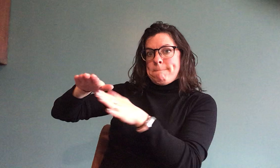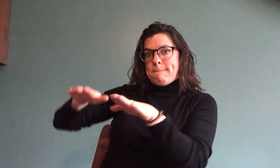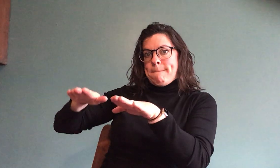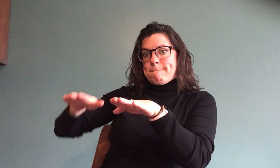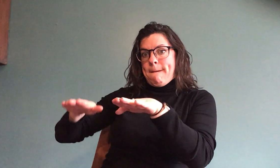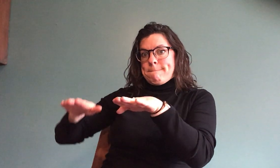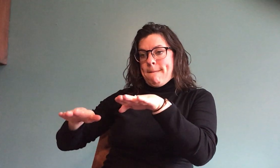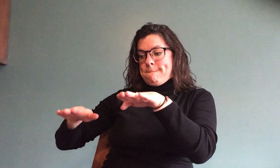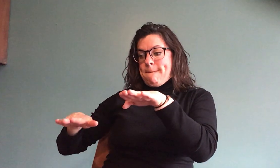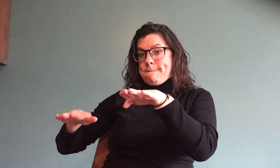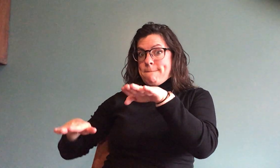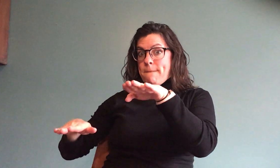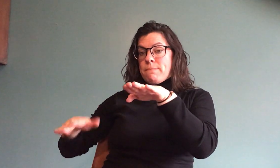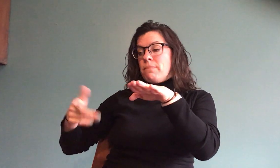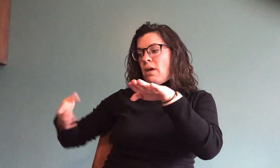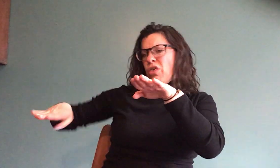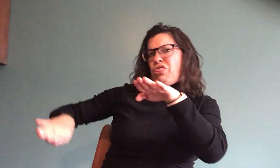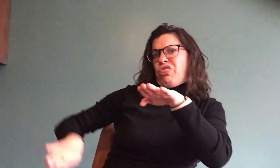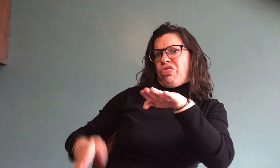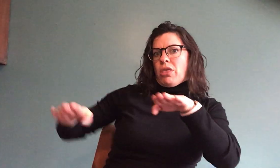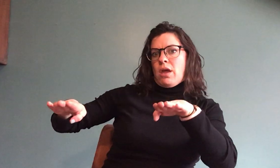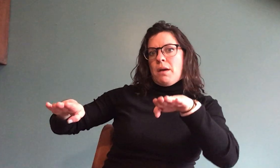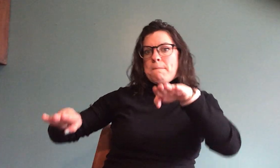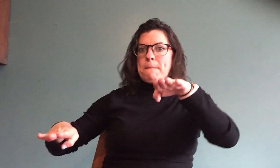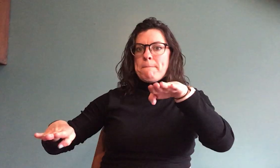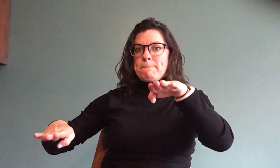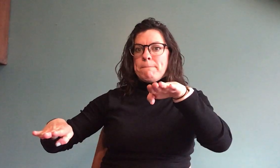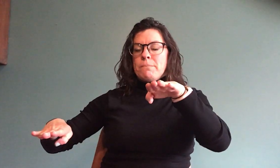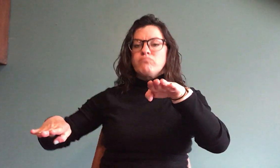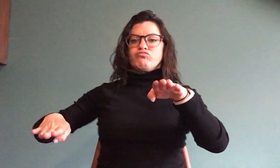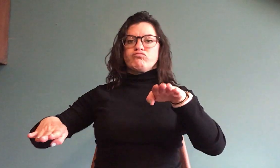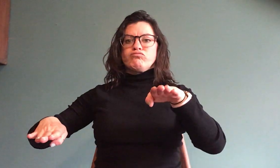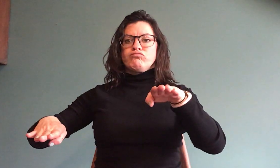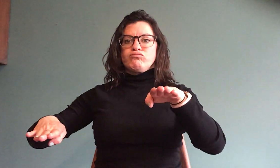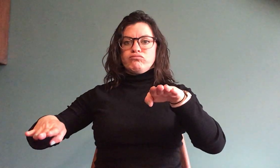we get into a dip in the sidewalk, how are we going to make it level, Malachi?